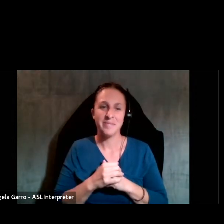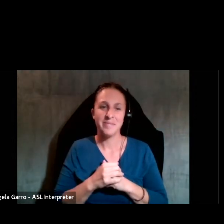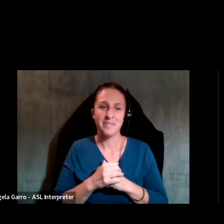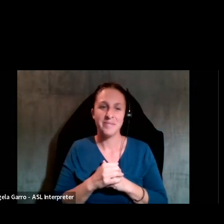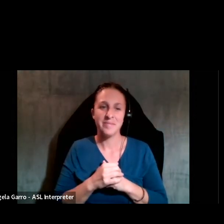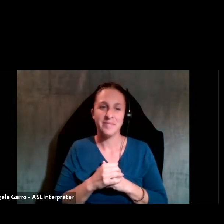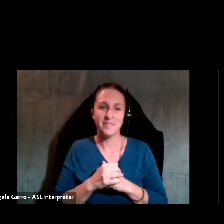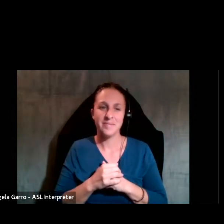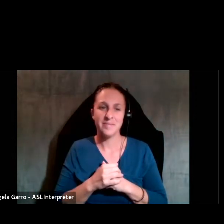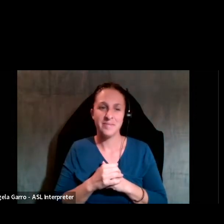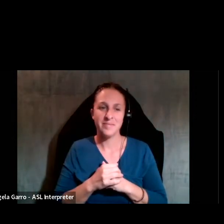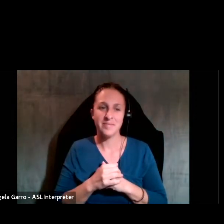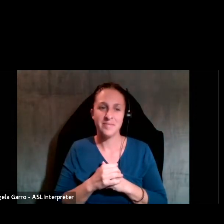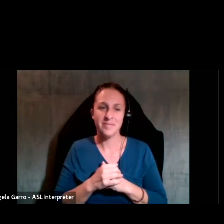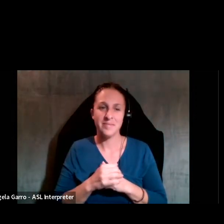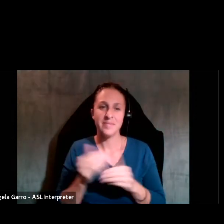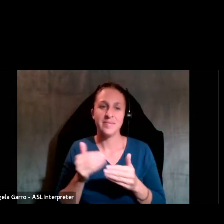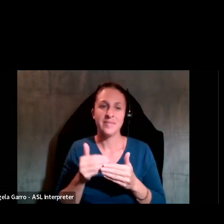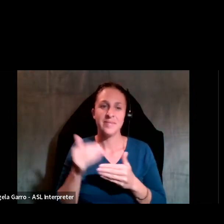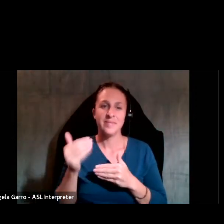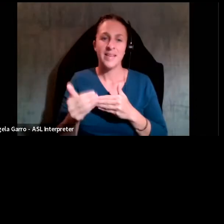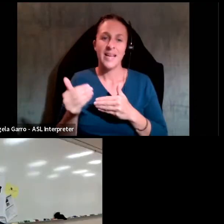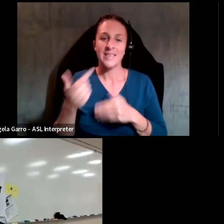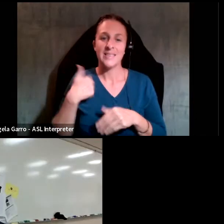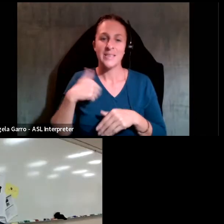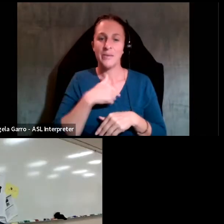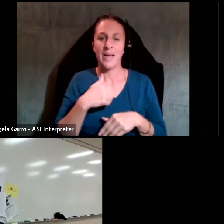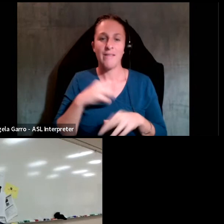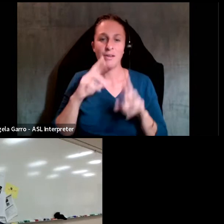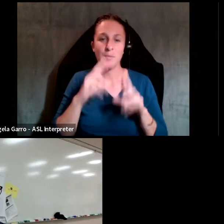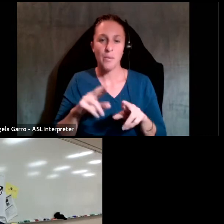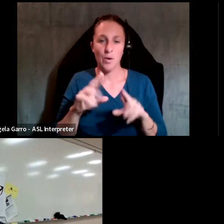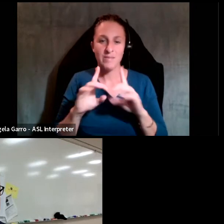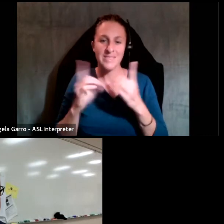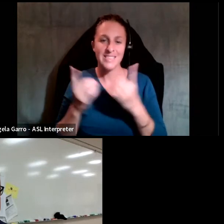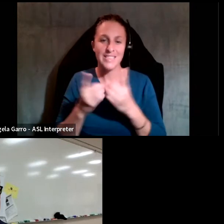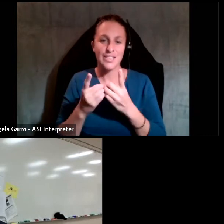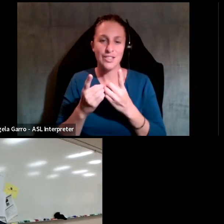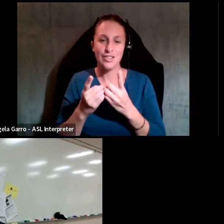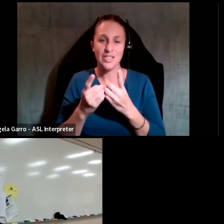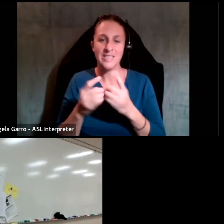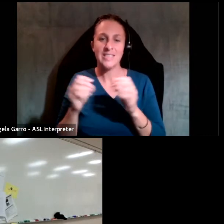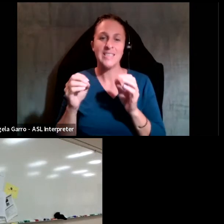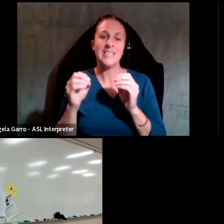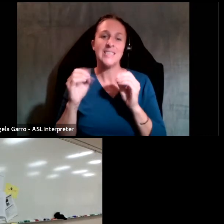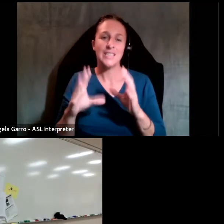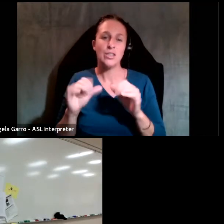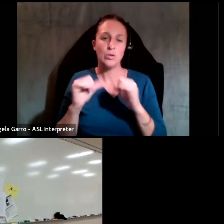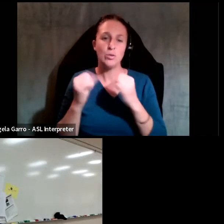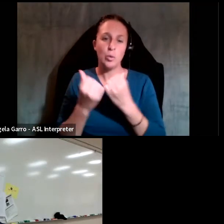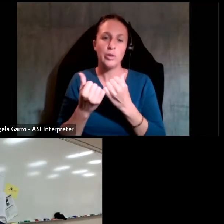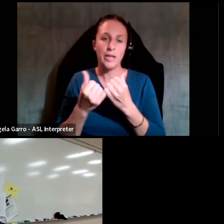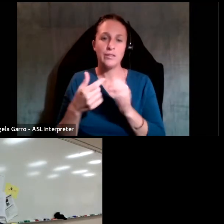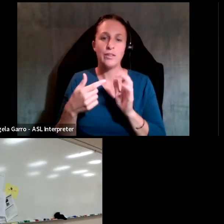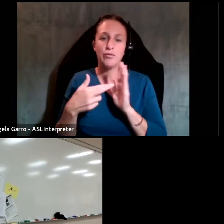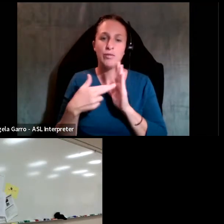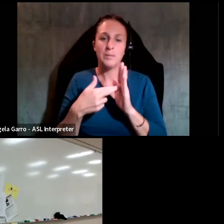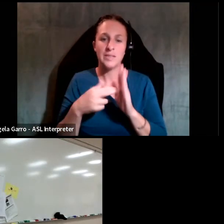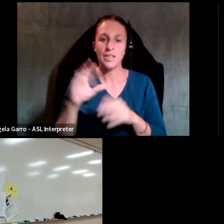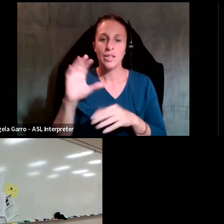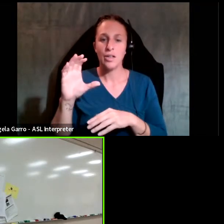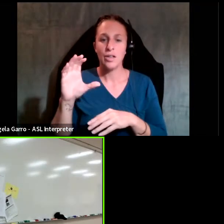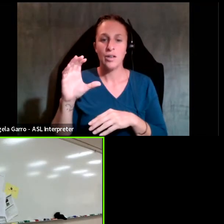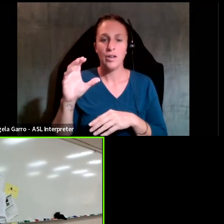Okay. Next we have a report of the District Teachers Association representative, Craig Childress. Hey,